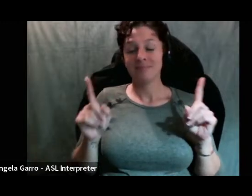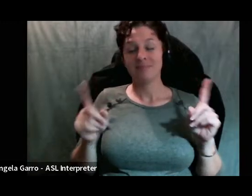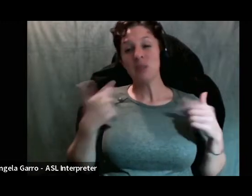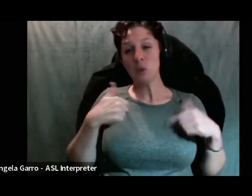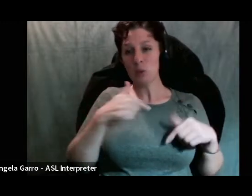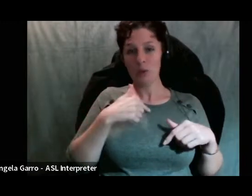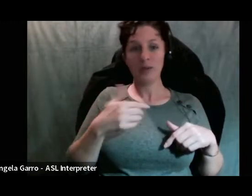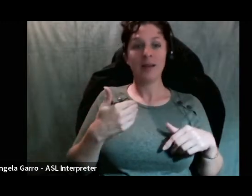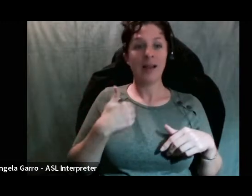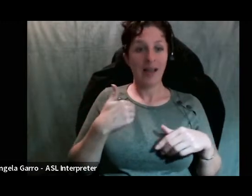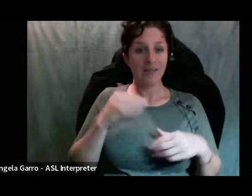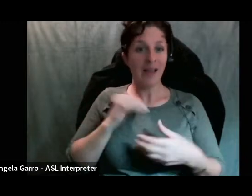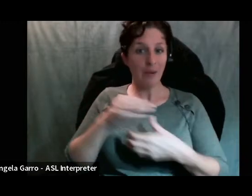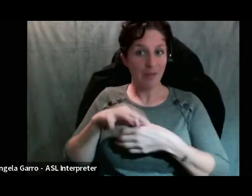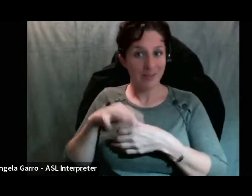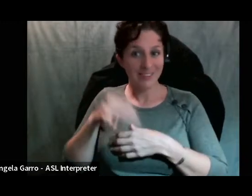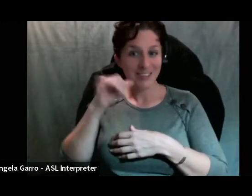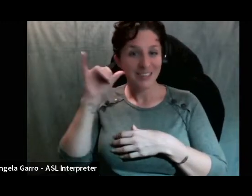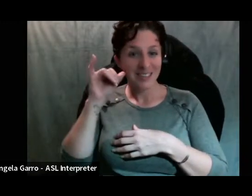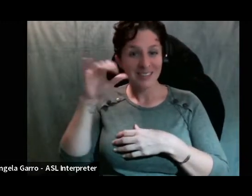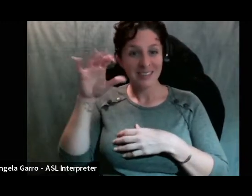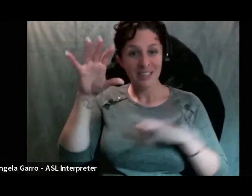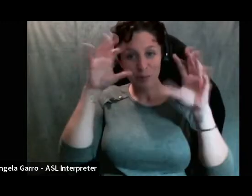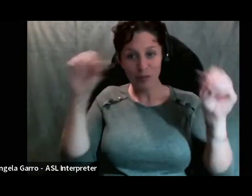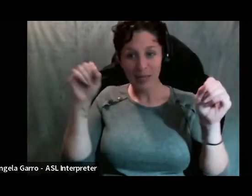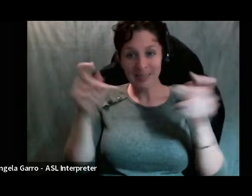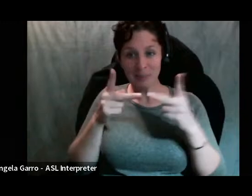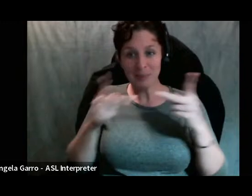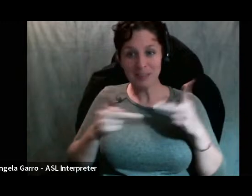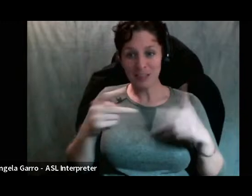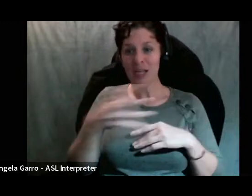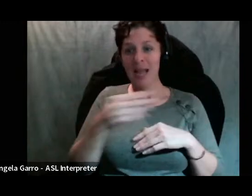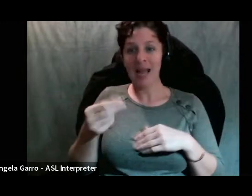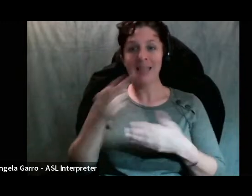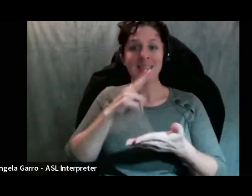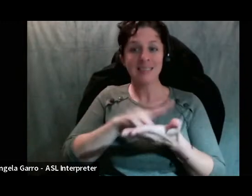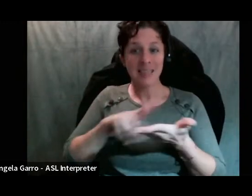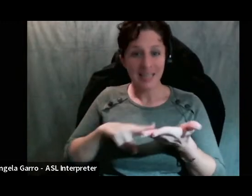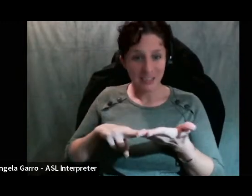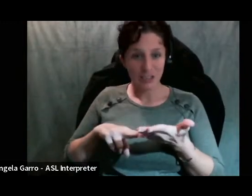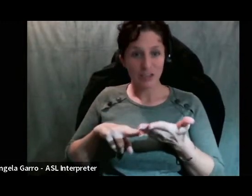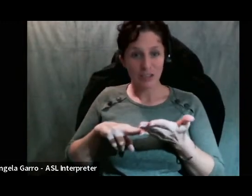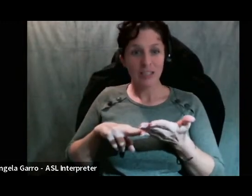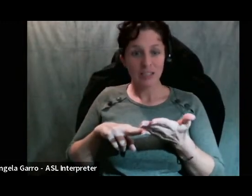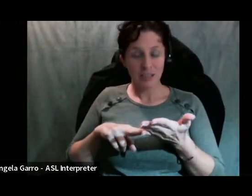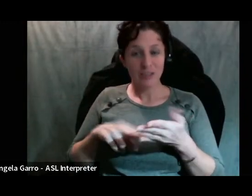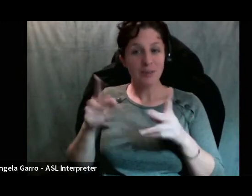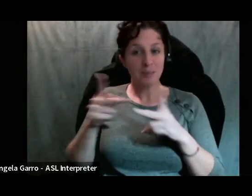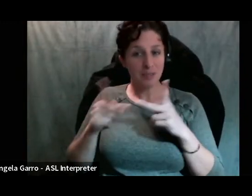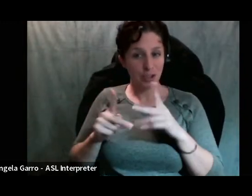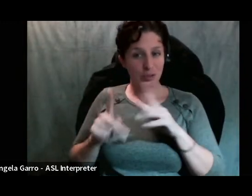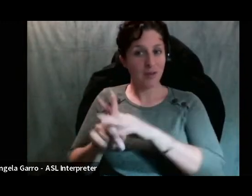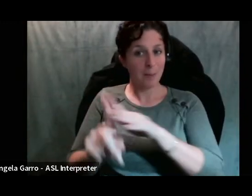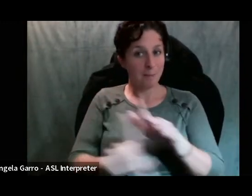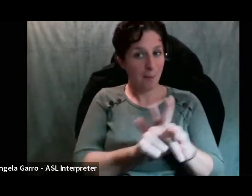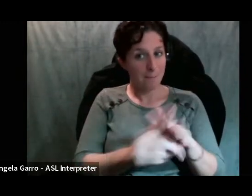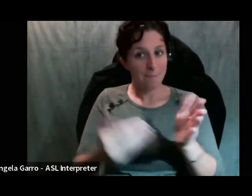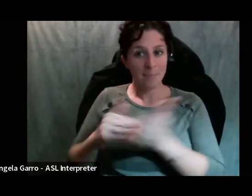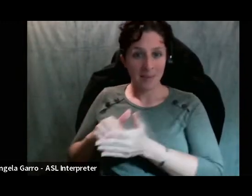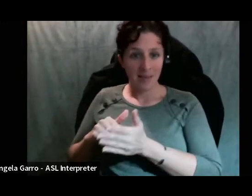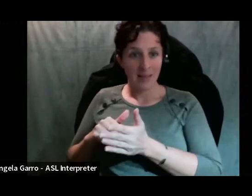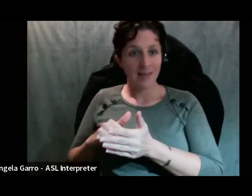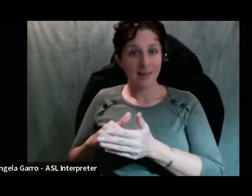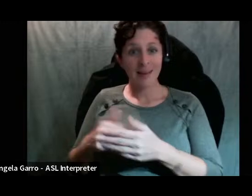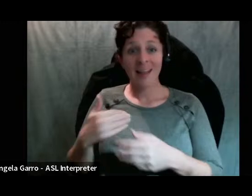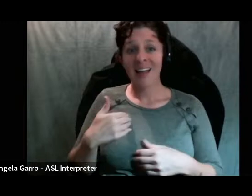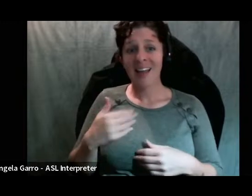election yesterday. The president position and the secretary position came up again. And I didn't have anyone